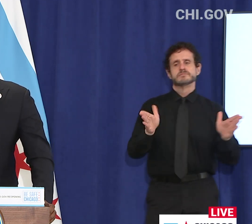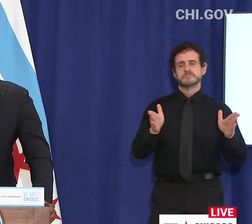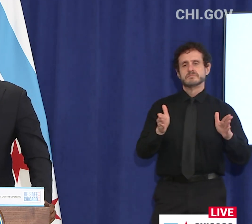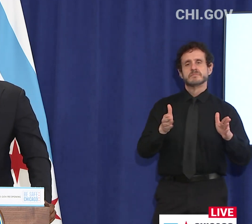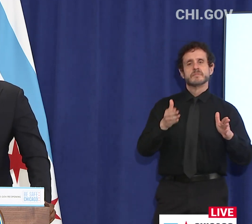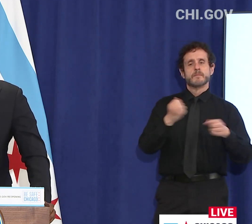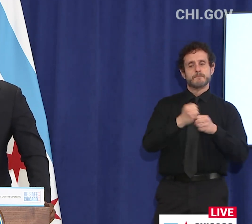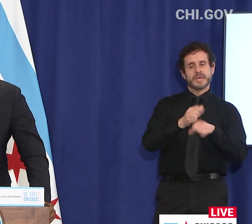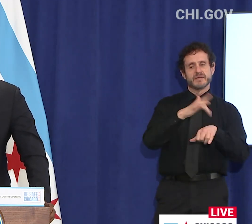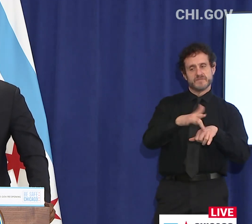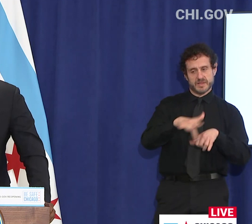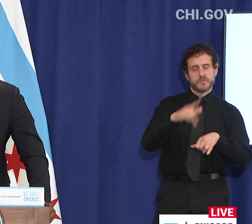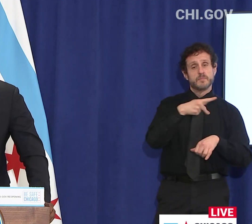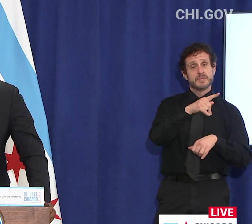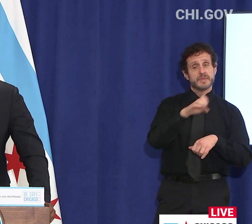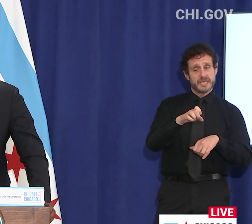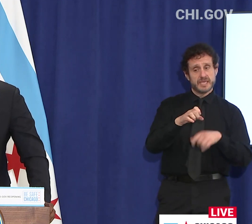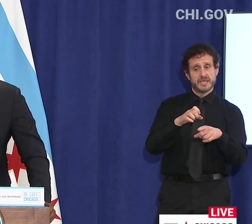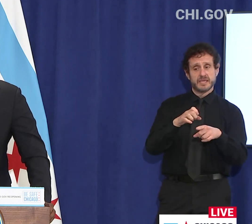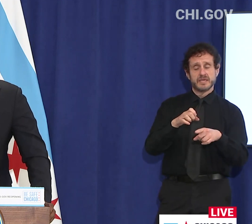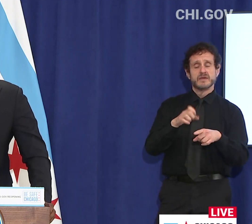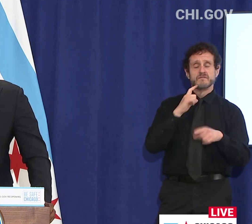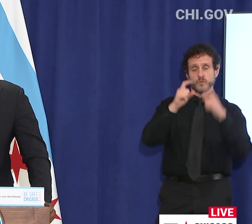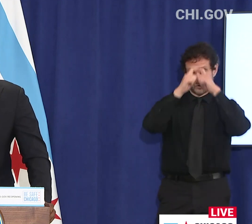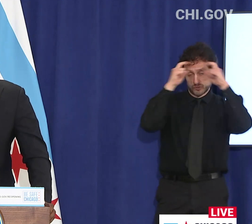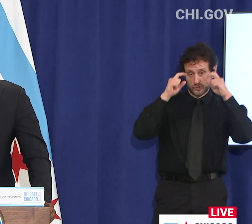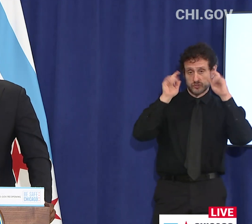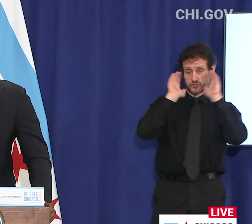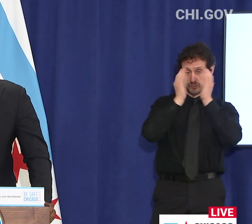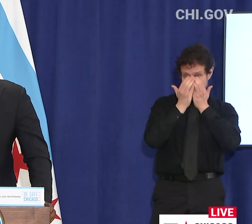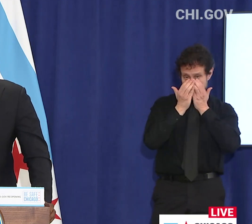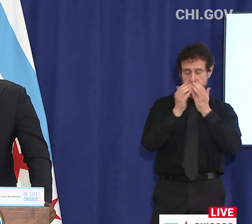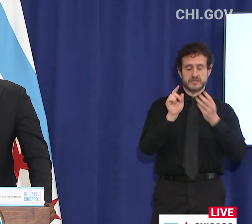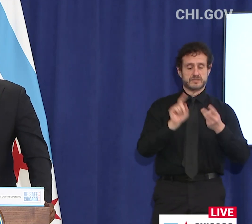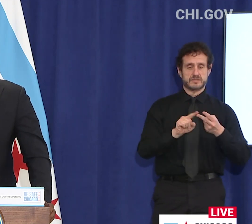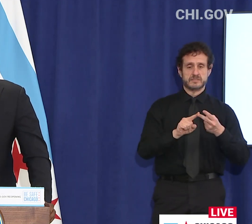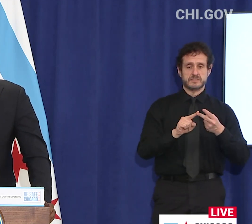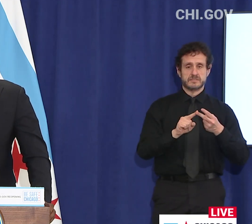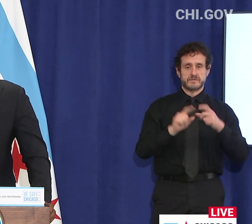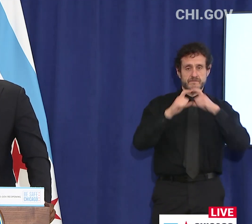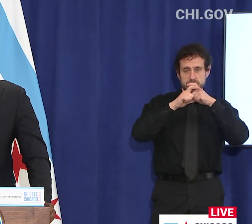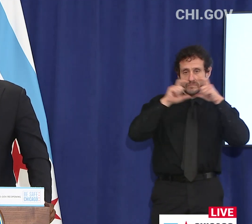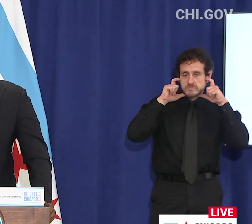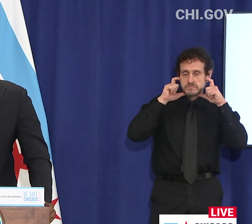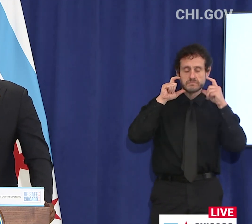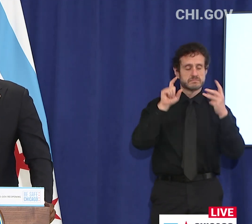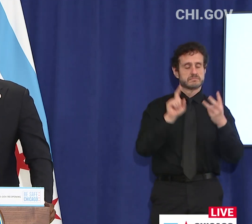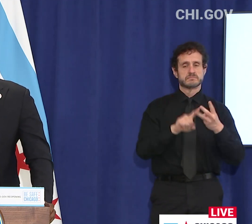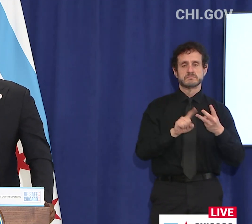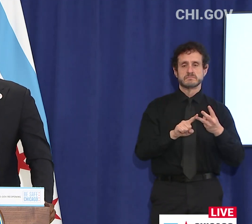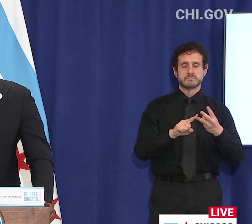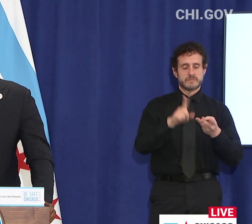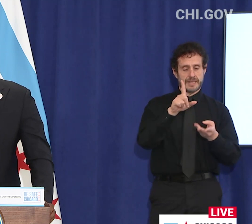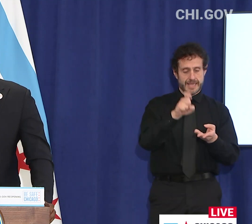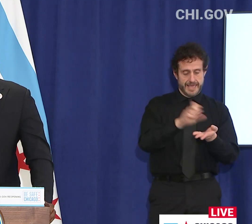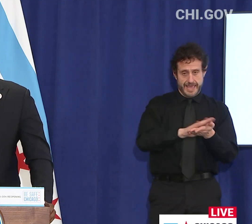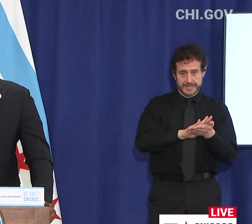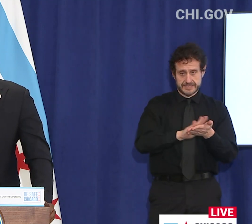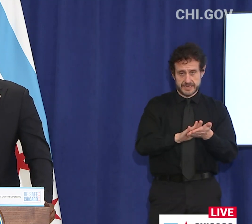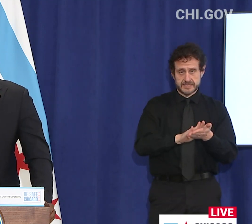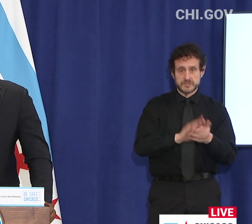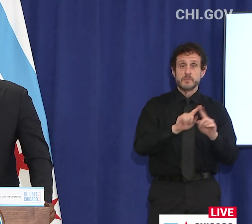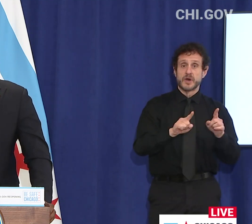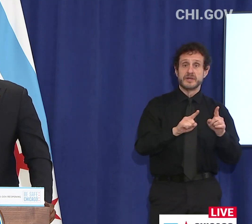including protective shields, reusable face masks, and hand sanitizer at